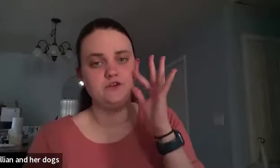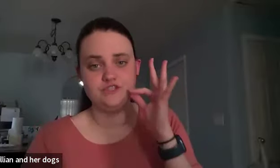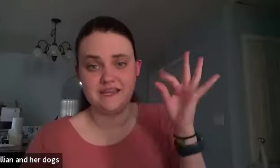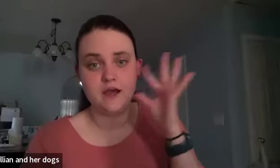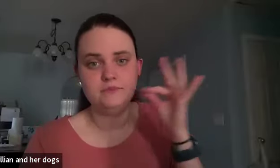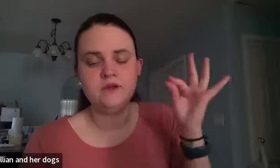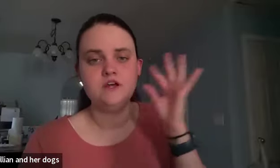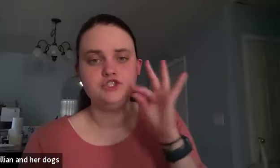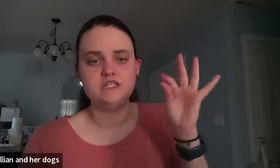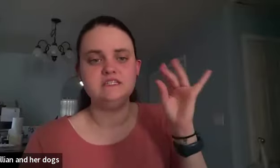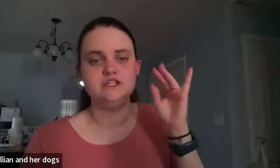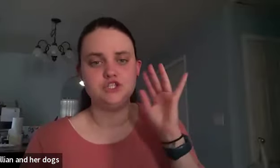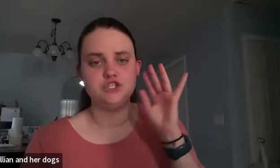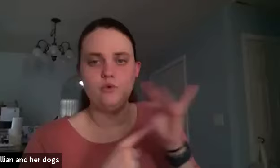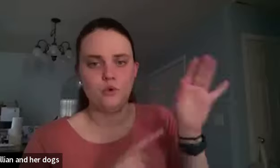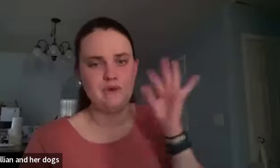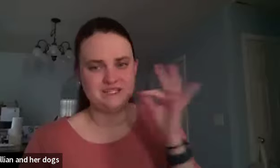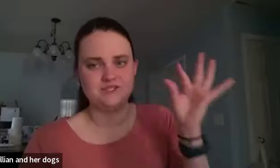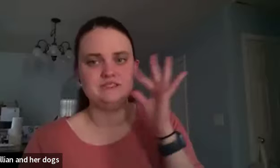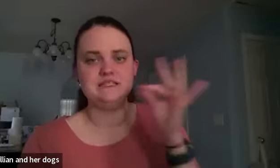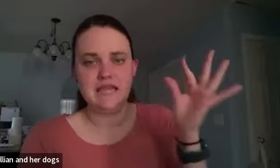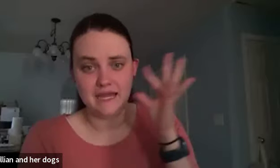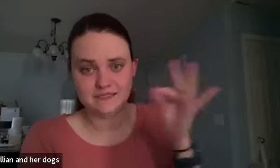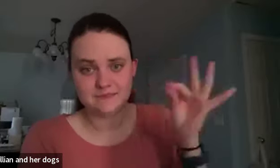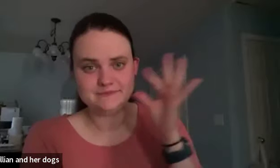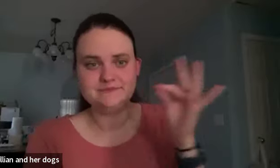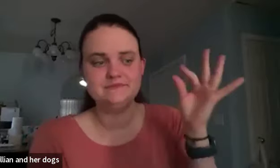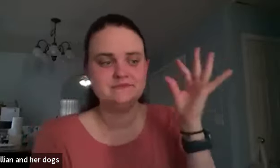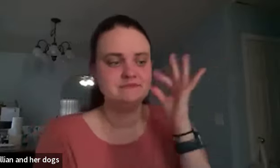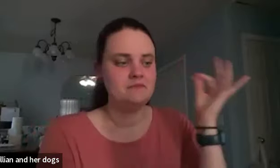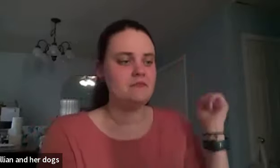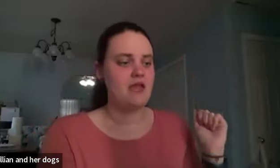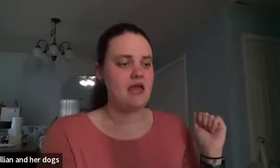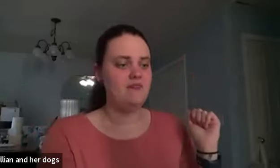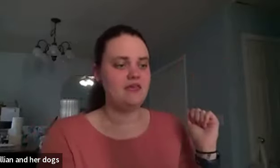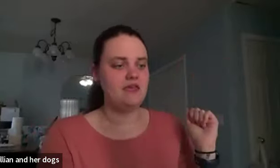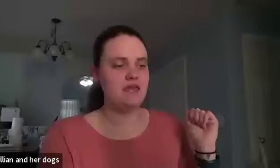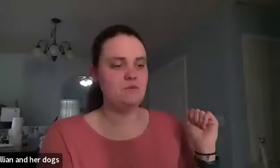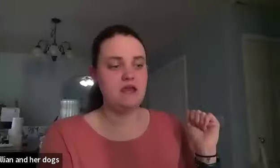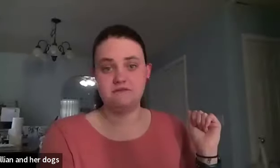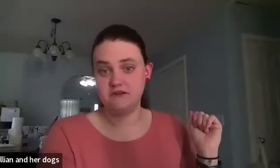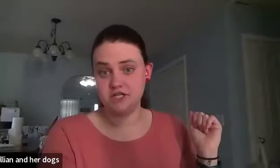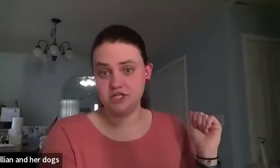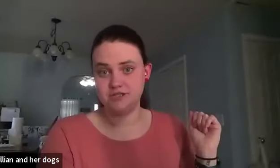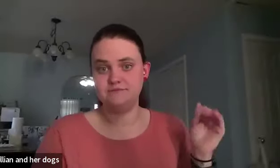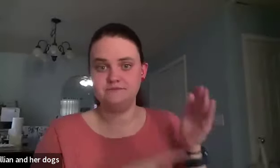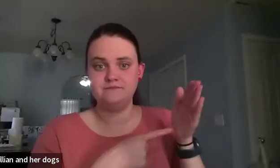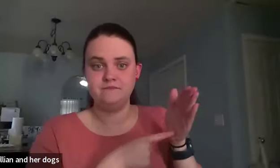finger stick up just to show the whiskers, cat. And then we had fish,